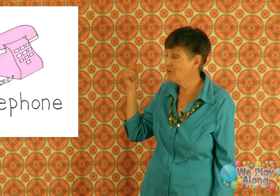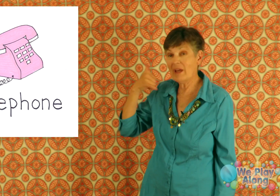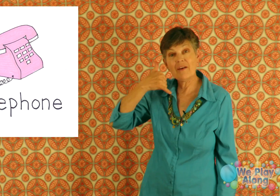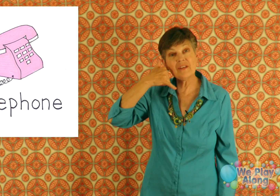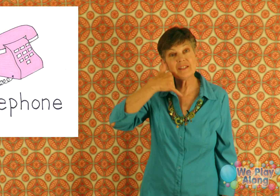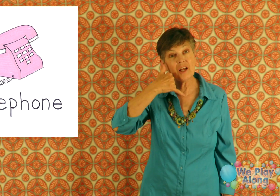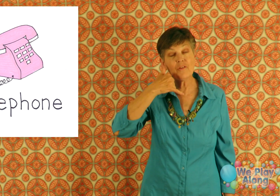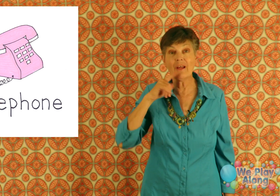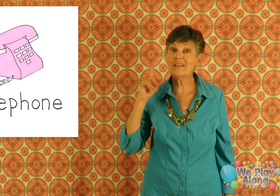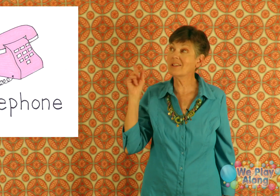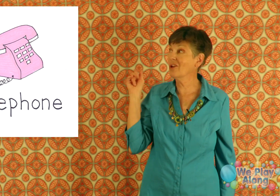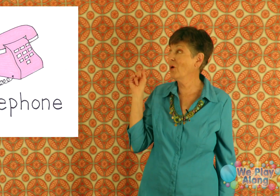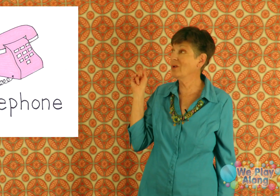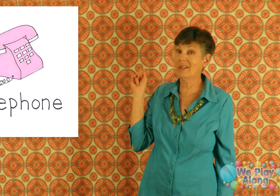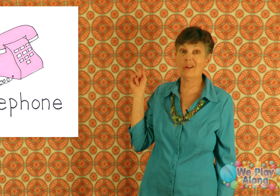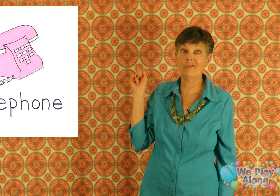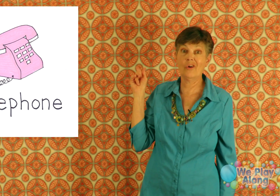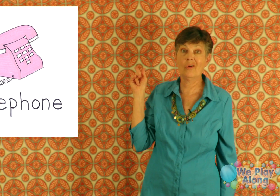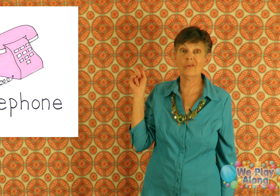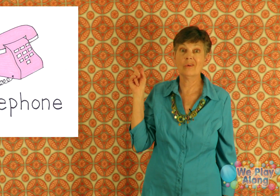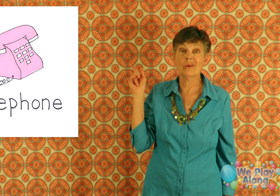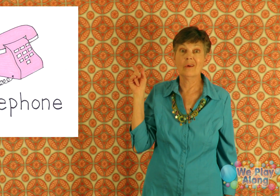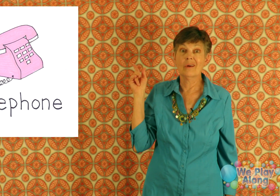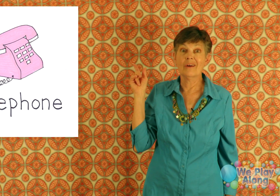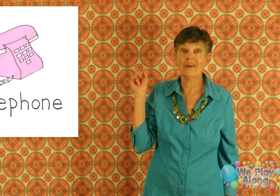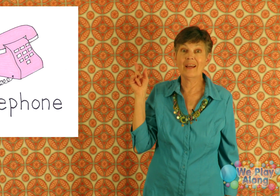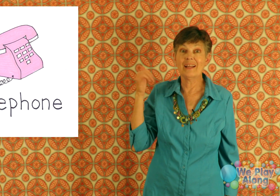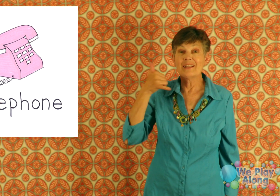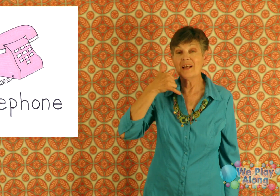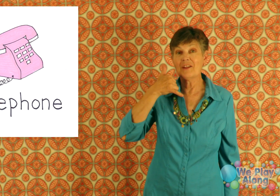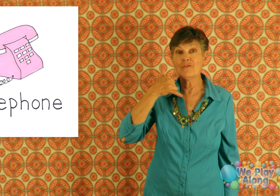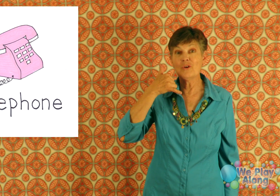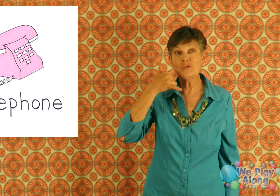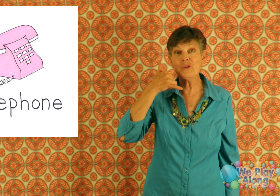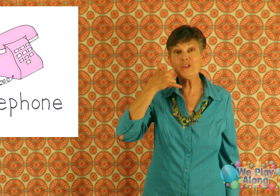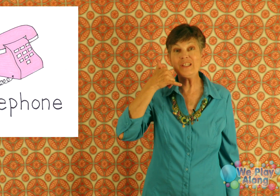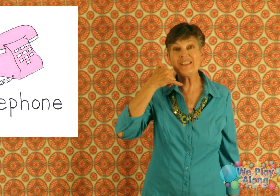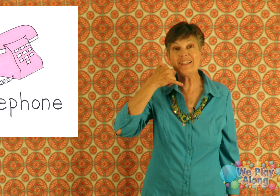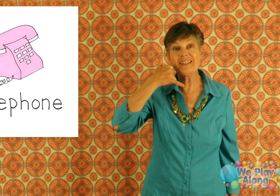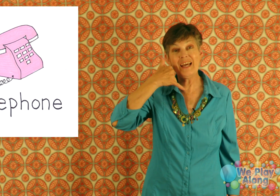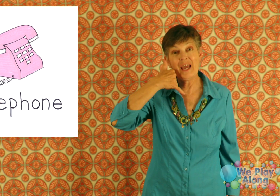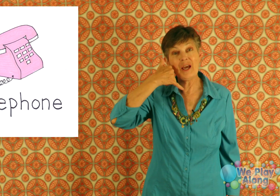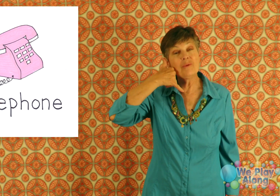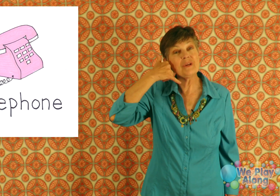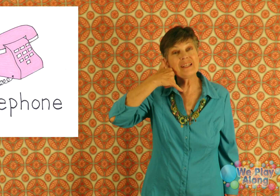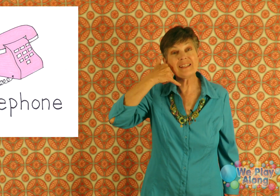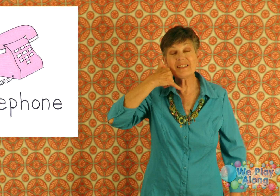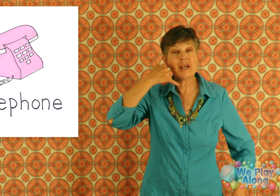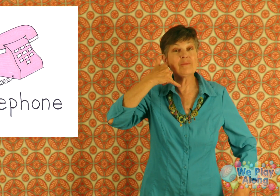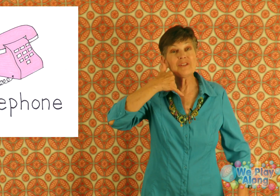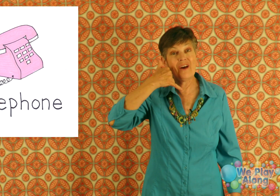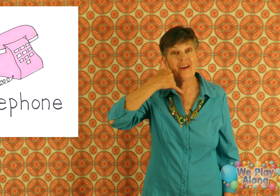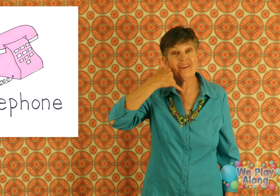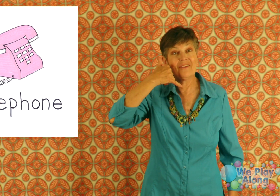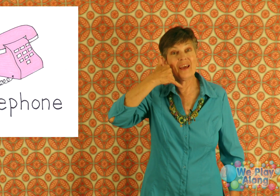we have this telephone. Now this is an old telephone. All right, it's not like the phones we usually see today, but it's the same sign, okay,